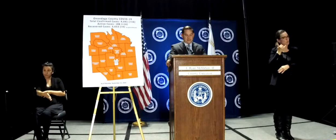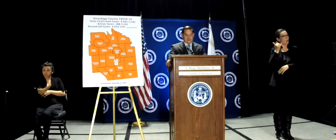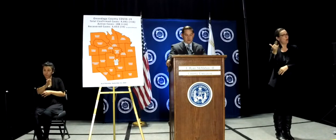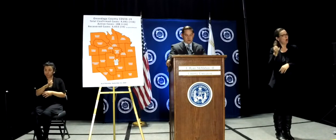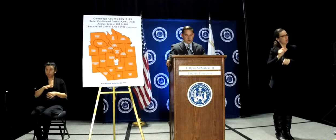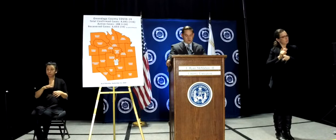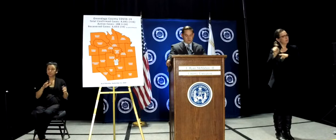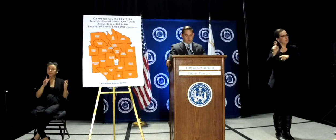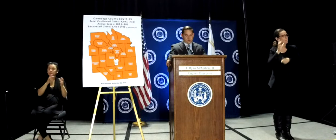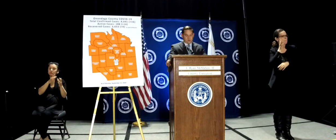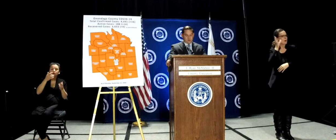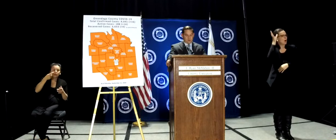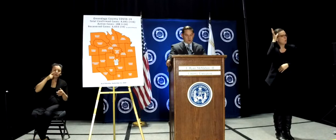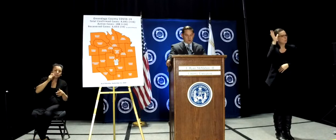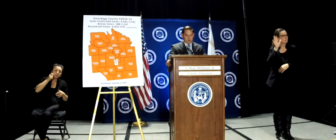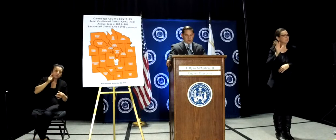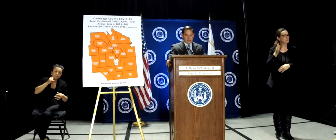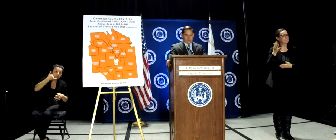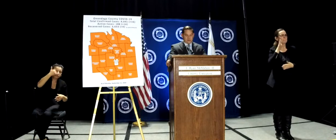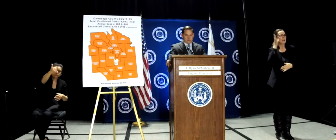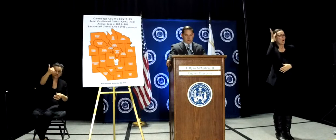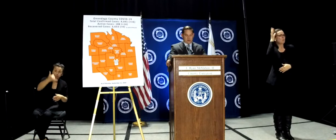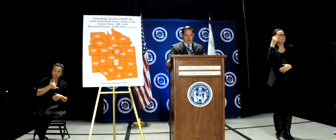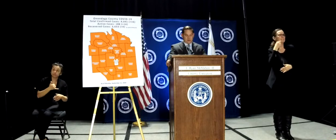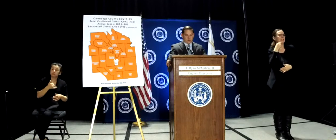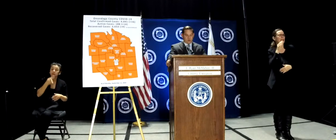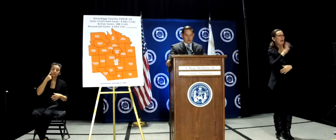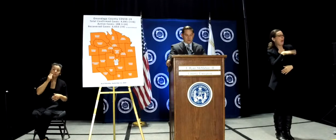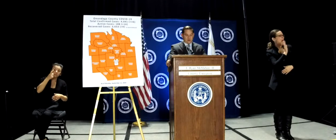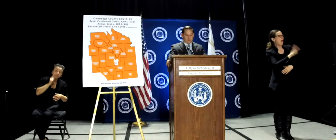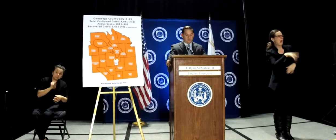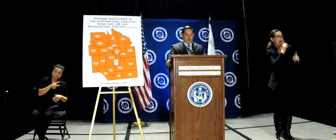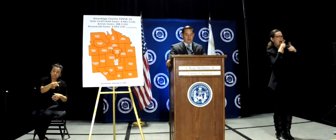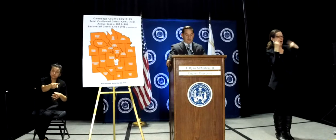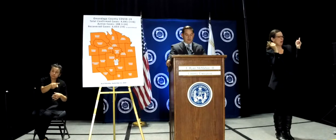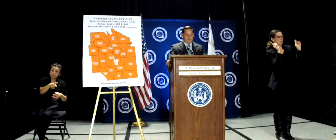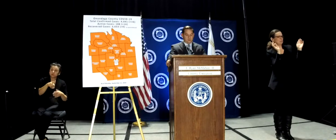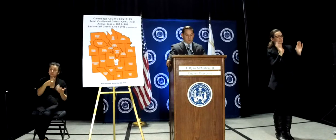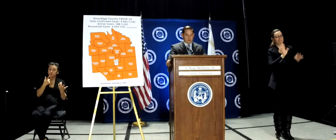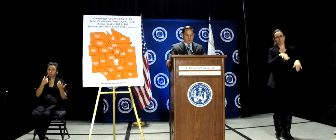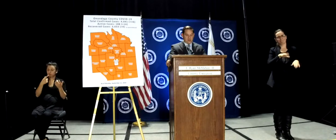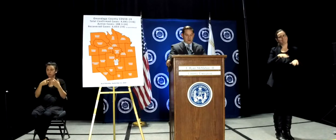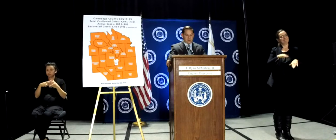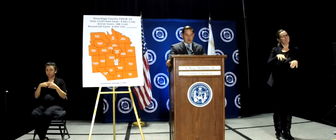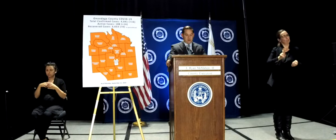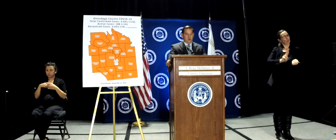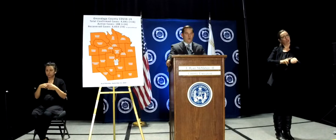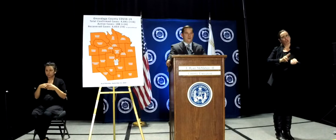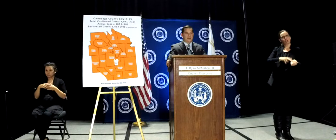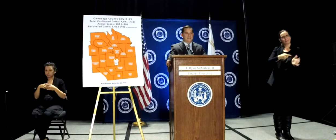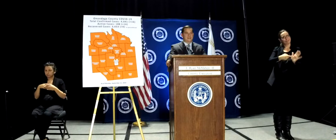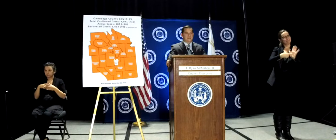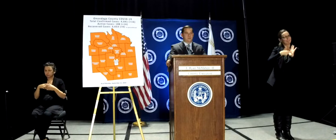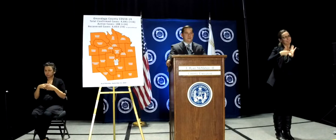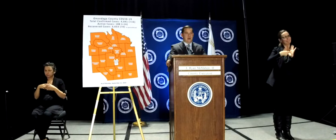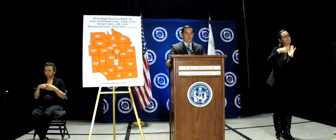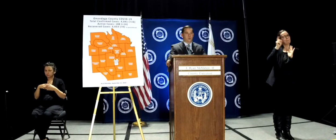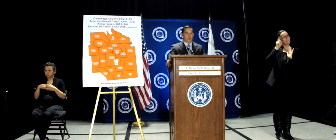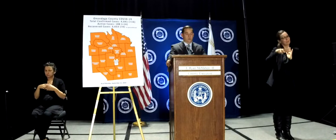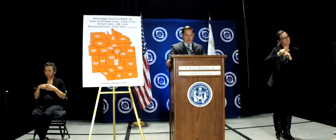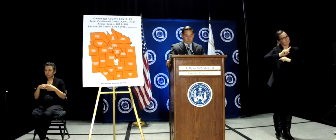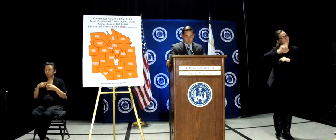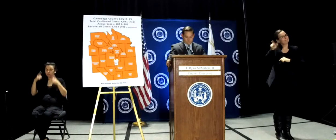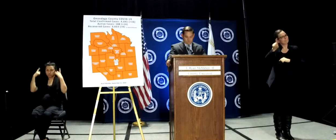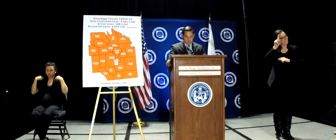the child has allergies. The nurse communicates to the parent that according to the health guidelines from New York State, COVID-19 must now